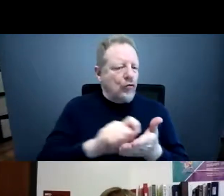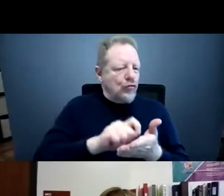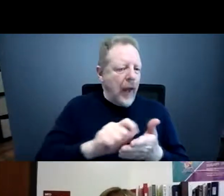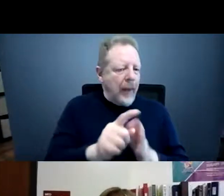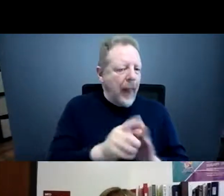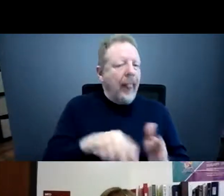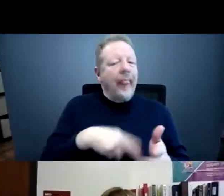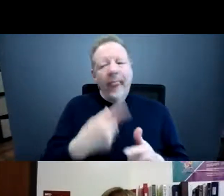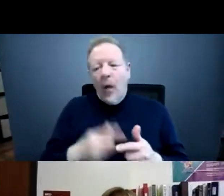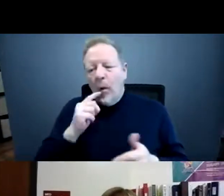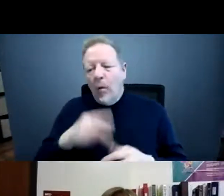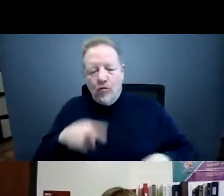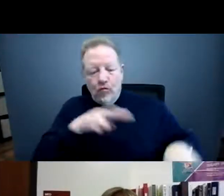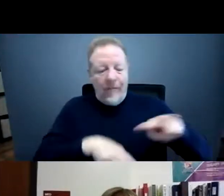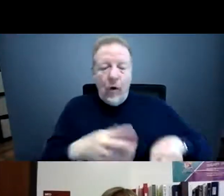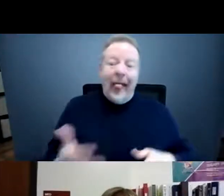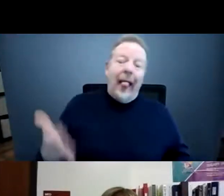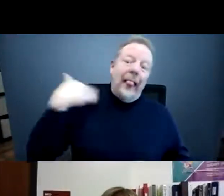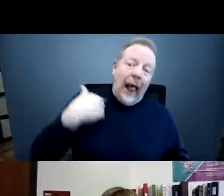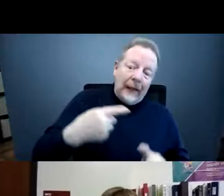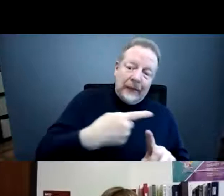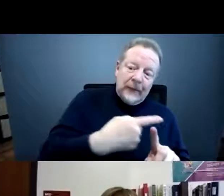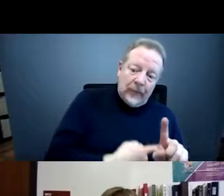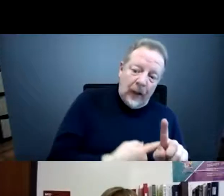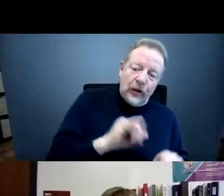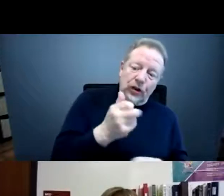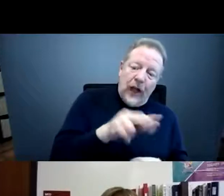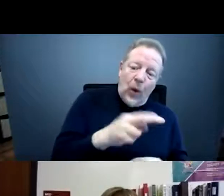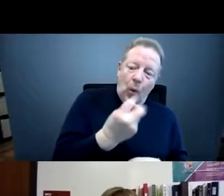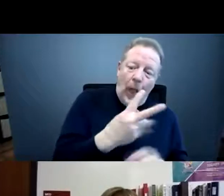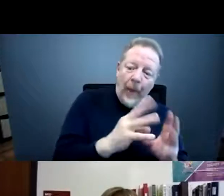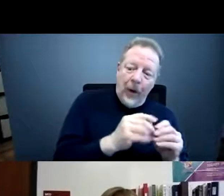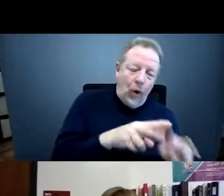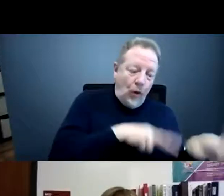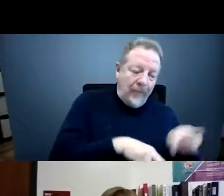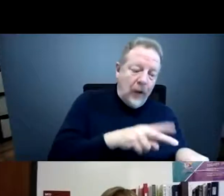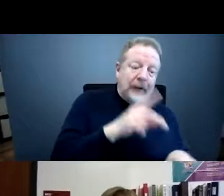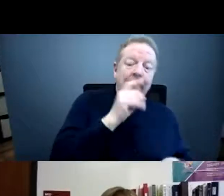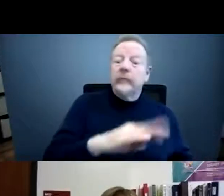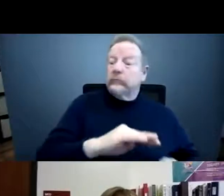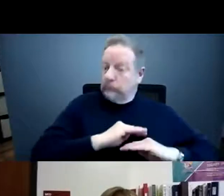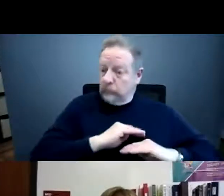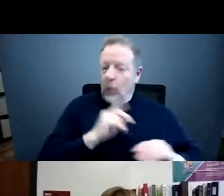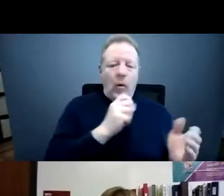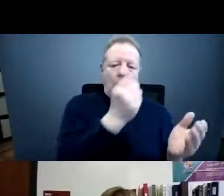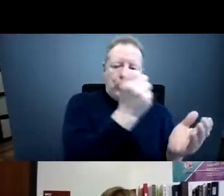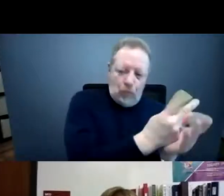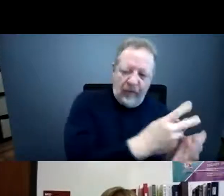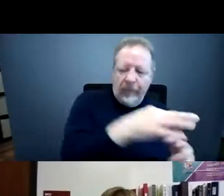and approve the meeting minutes from our January 12th meeting. And then we will have